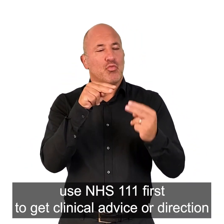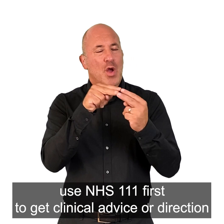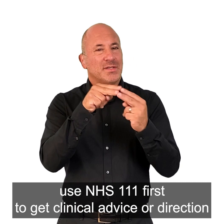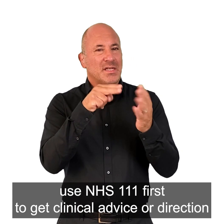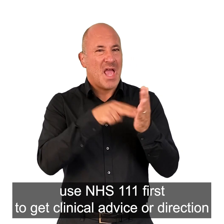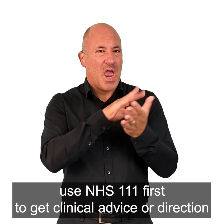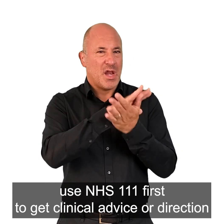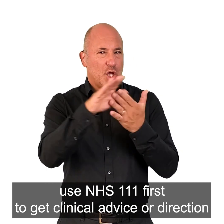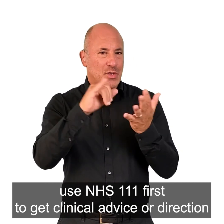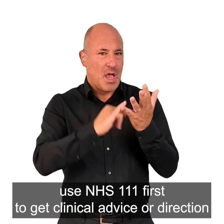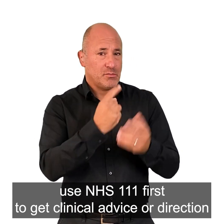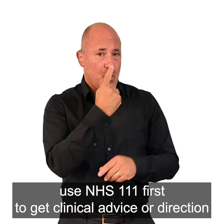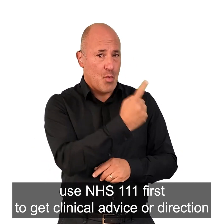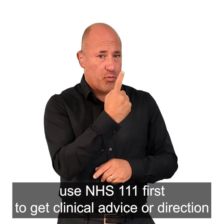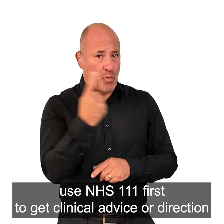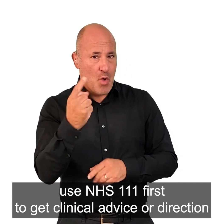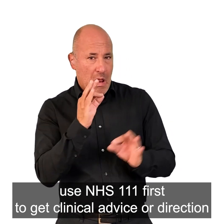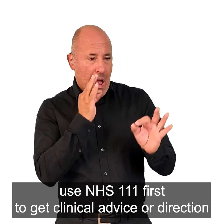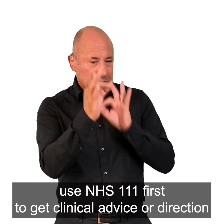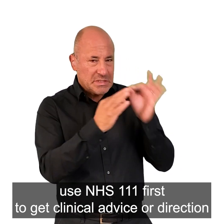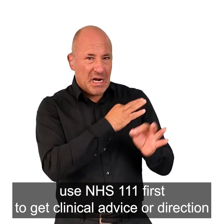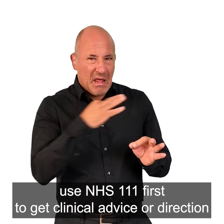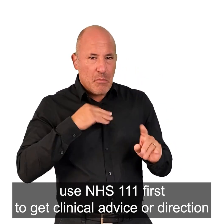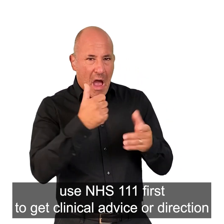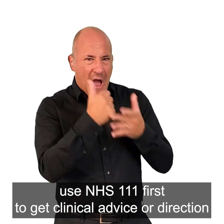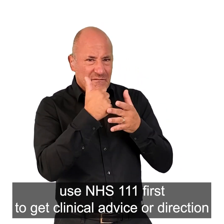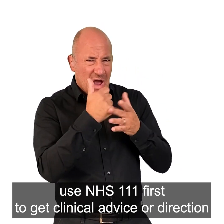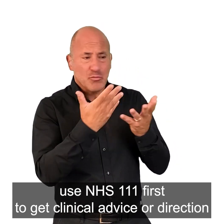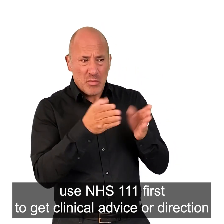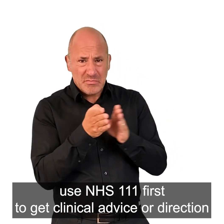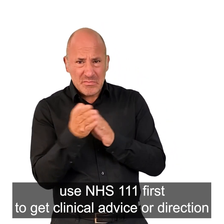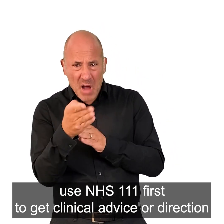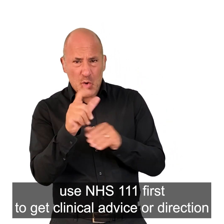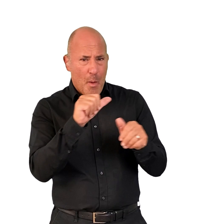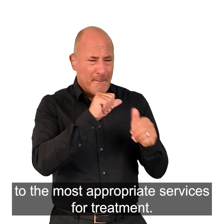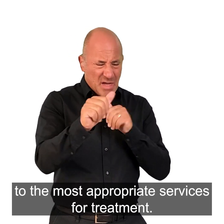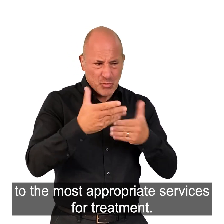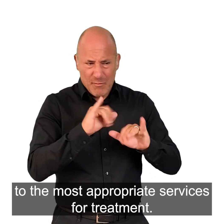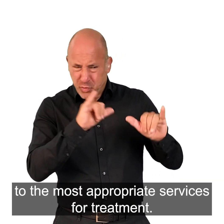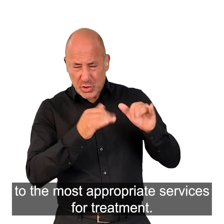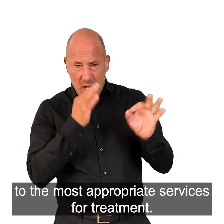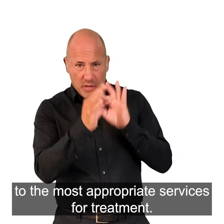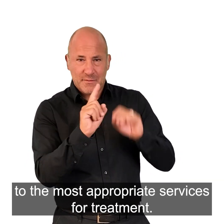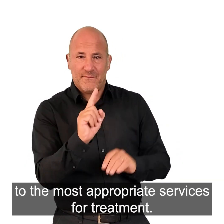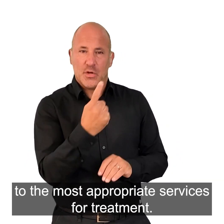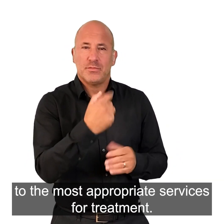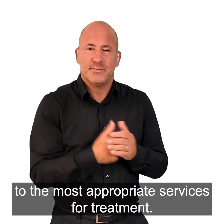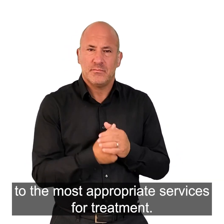use NHS 111 first to get clinical advice or direction to the most appropriate services for